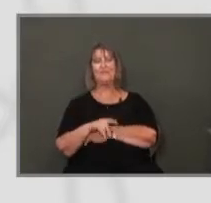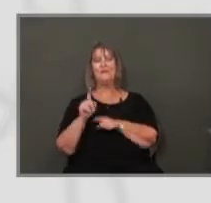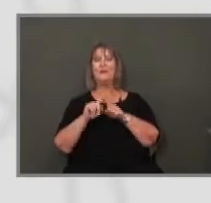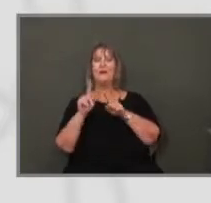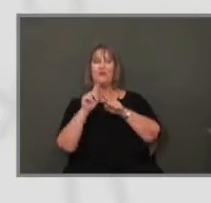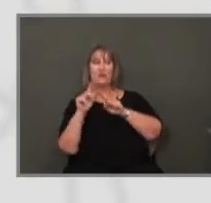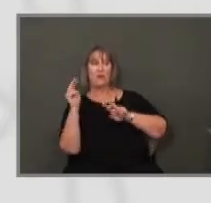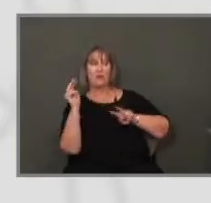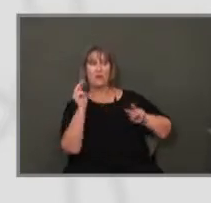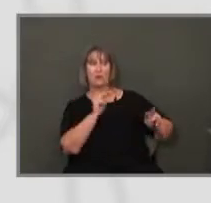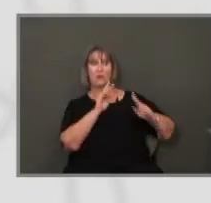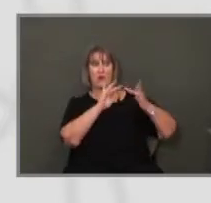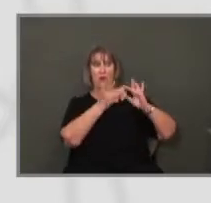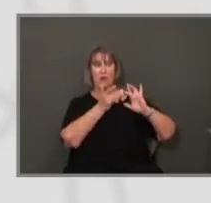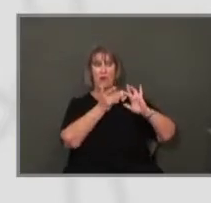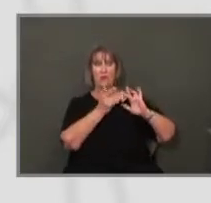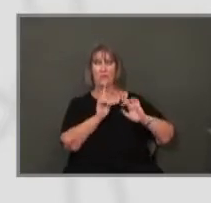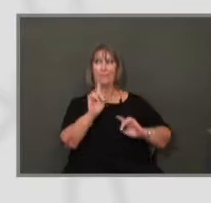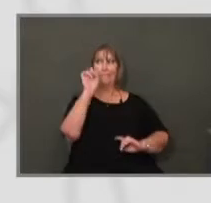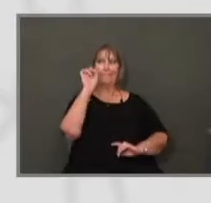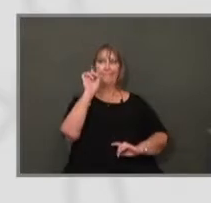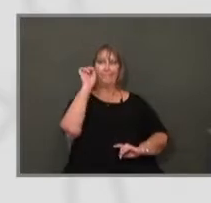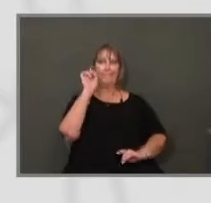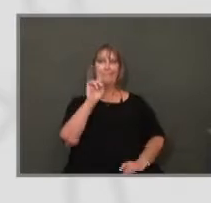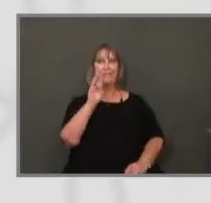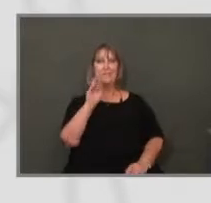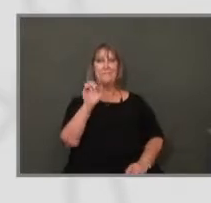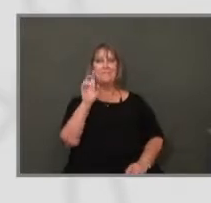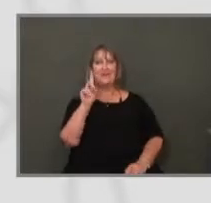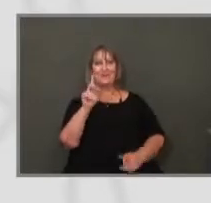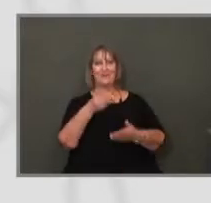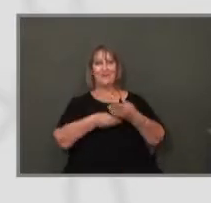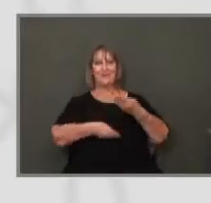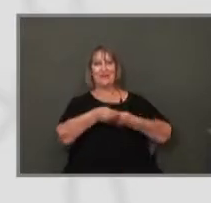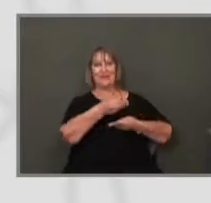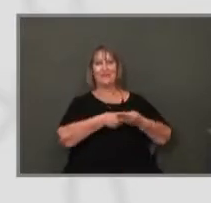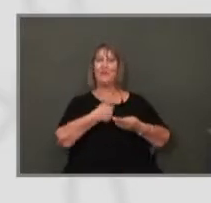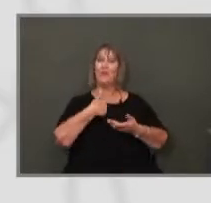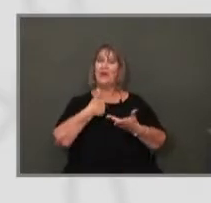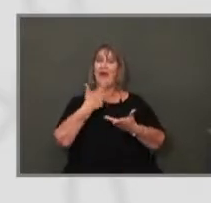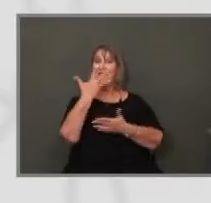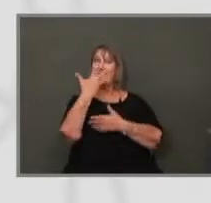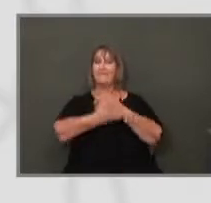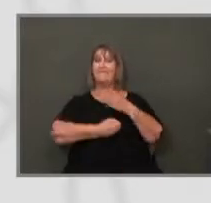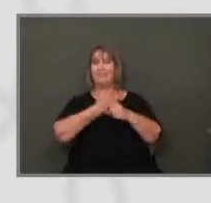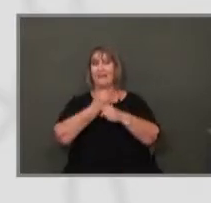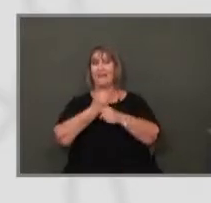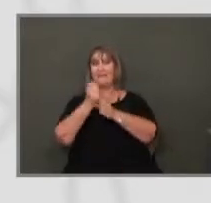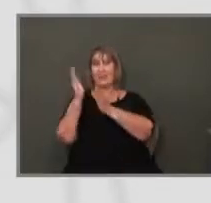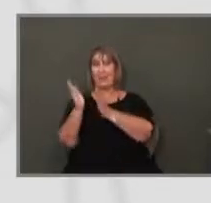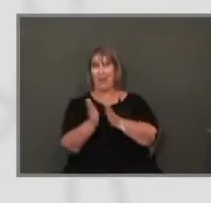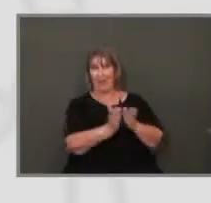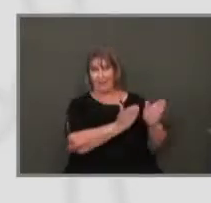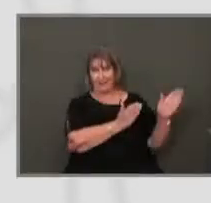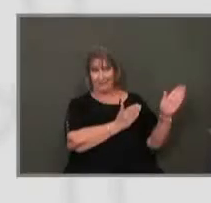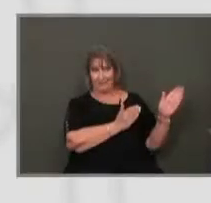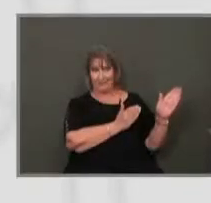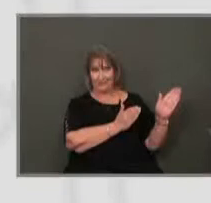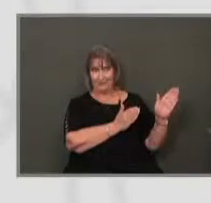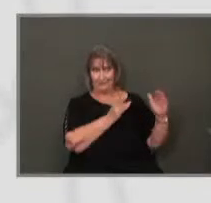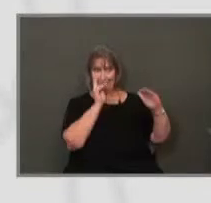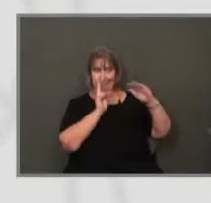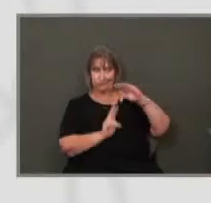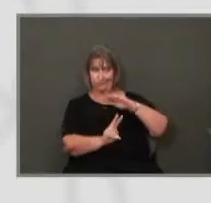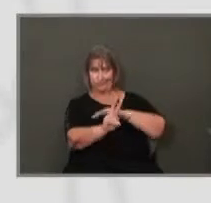budget office, back there with the budget office, is we have a 5-year capital budget plan that does, go to the next slide,